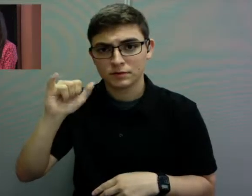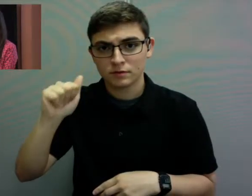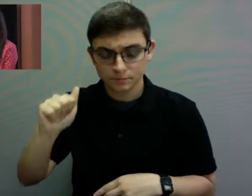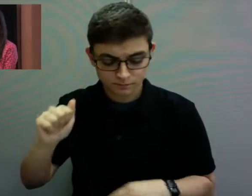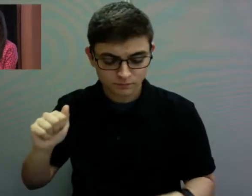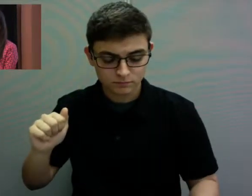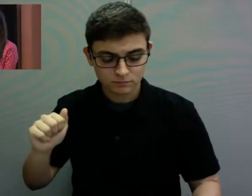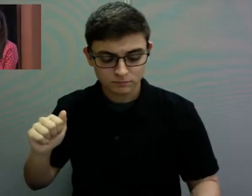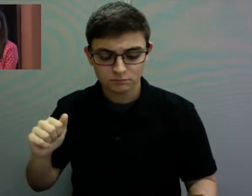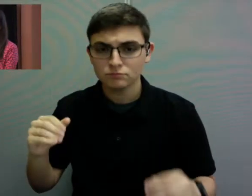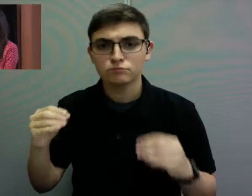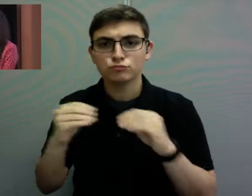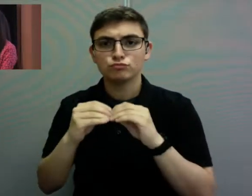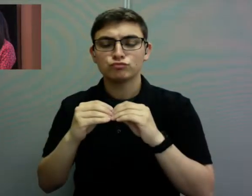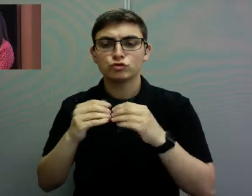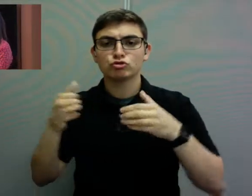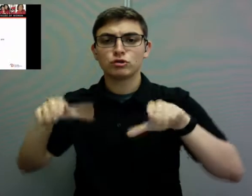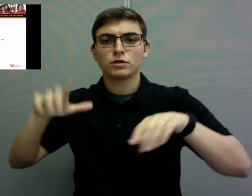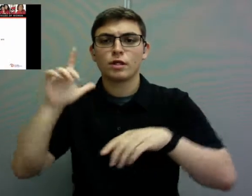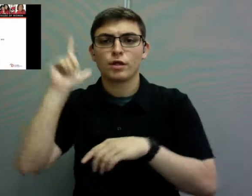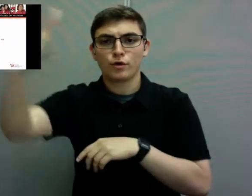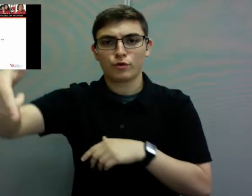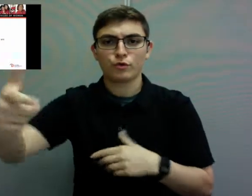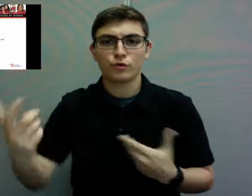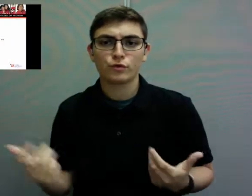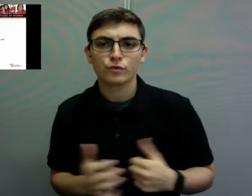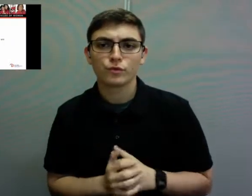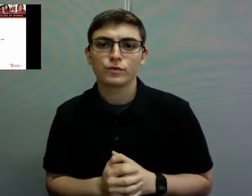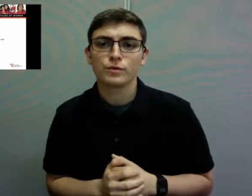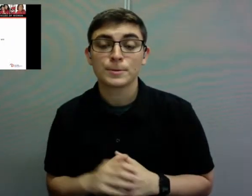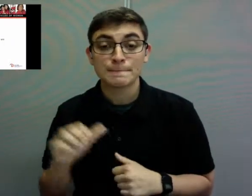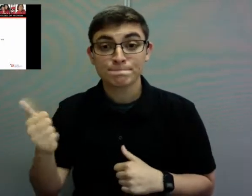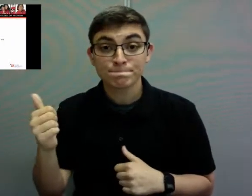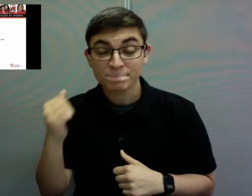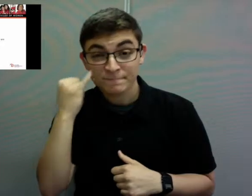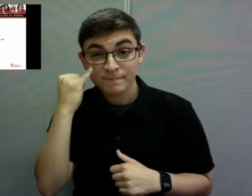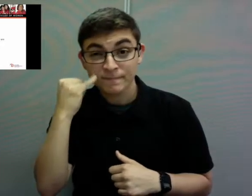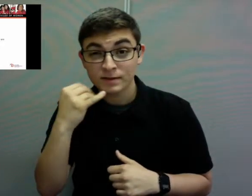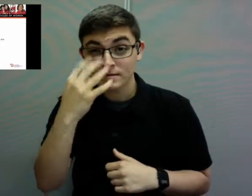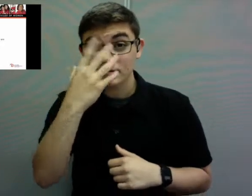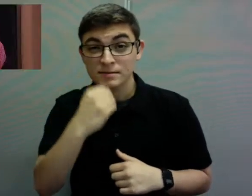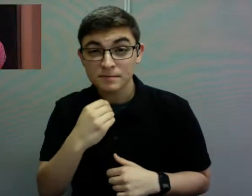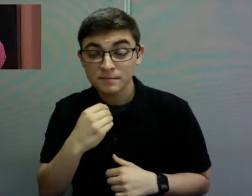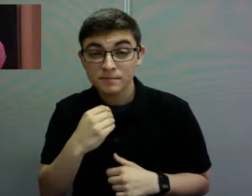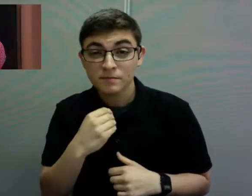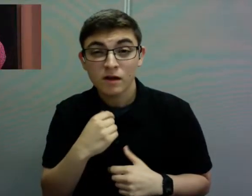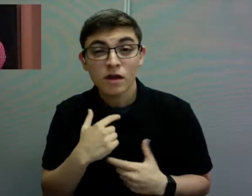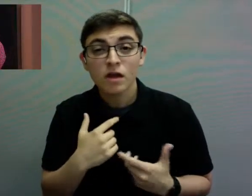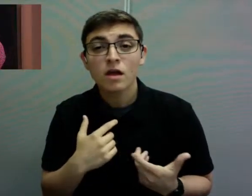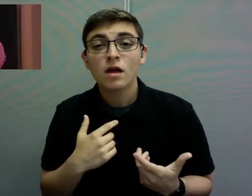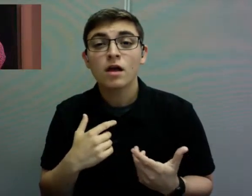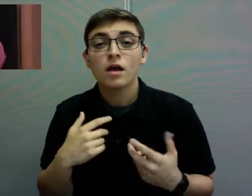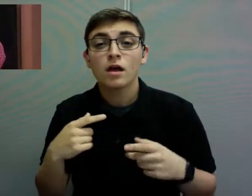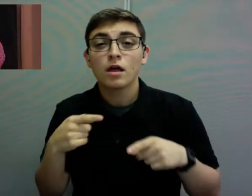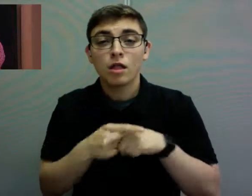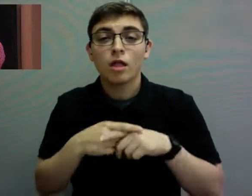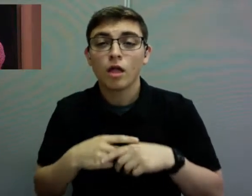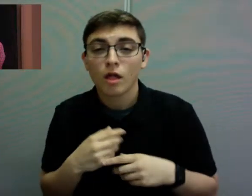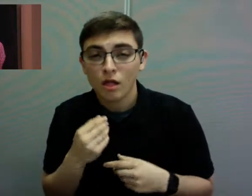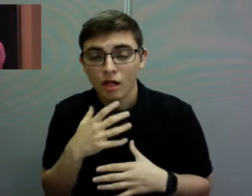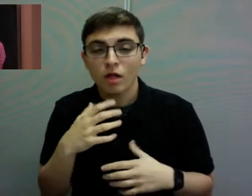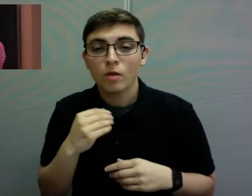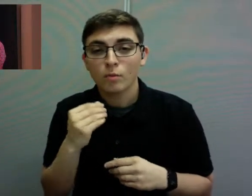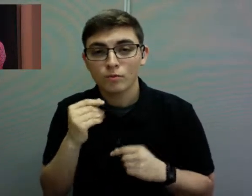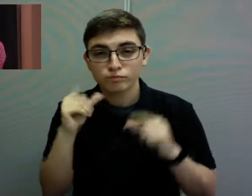later in life for developing heart issues. Some other risk factors would be sleep apnea. Sleep apnea refers to not getting